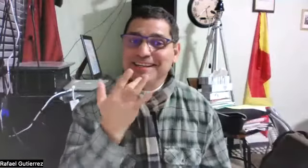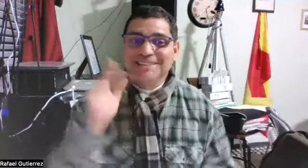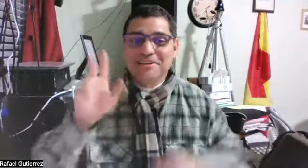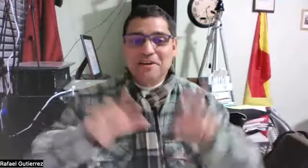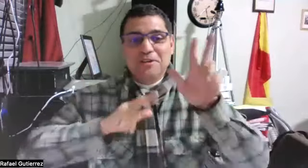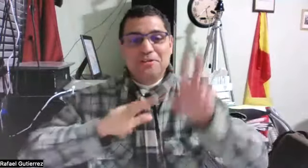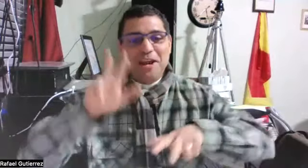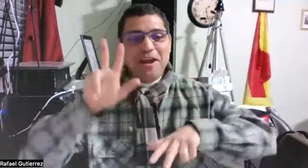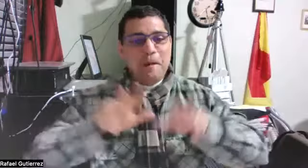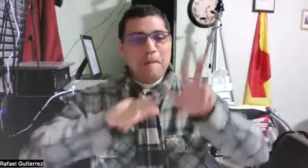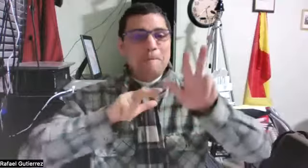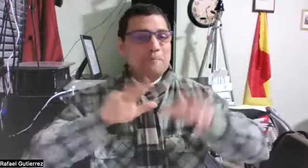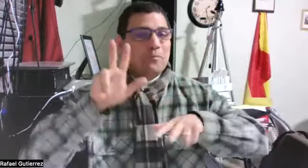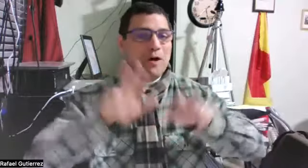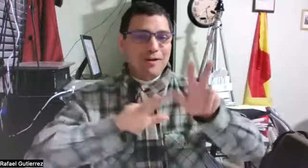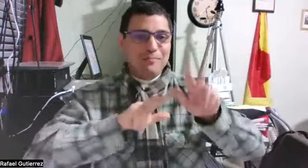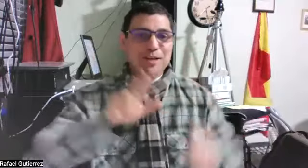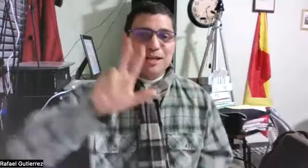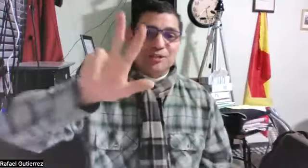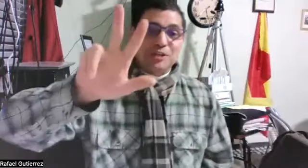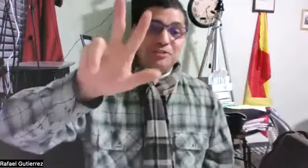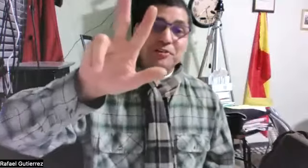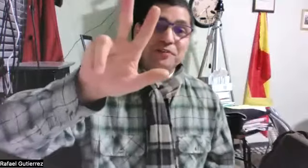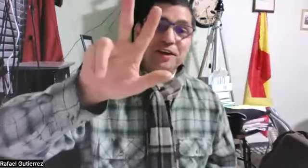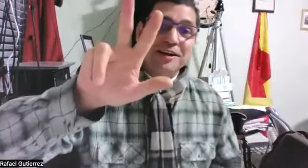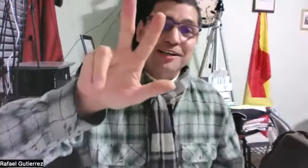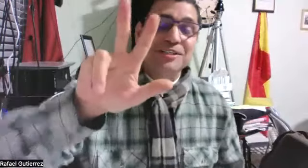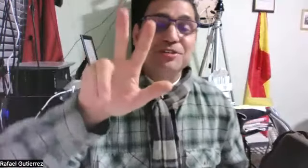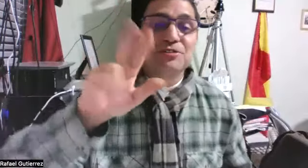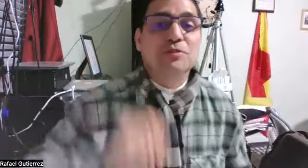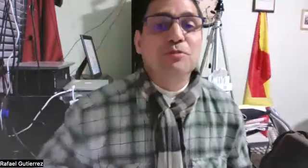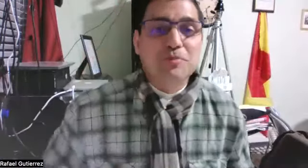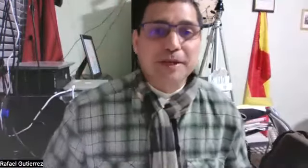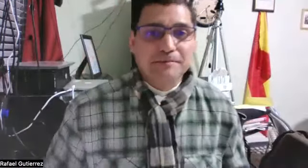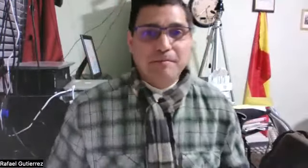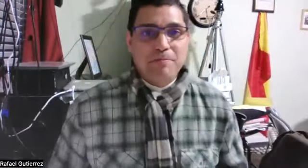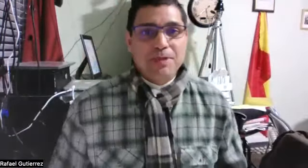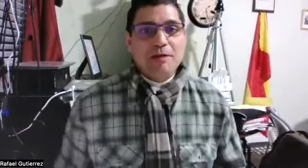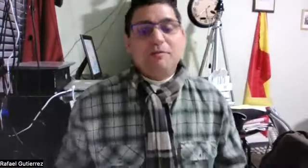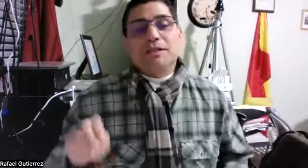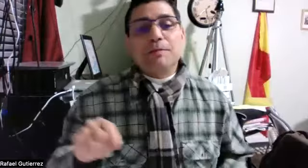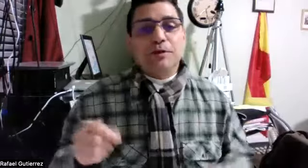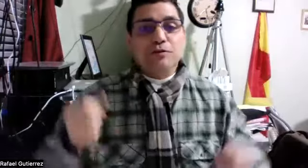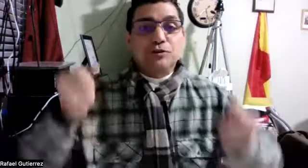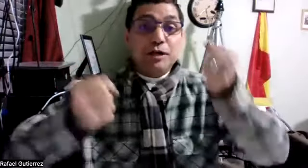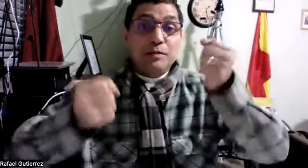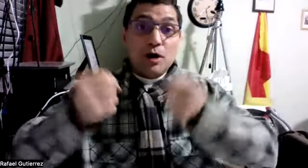My favorite is the three, walk. So the three finger is used for movement. For example, okay, if you're talking about a